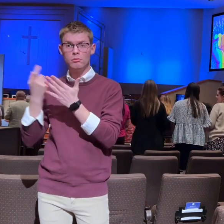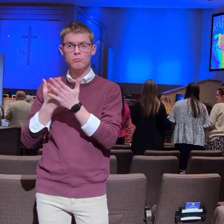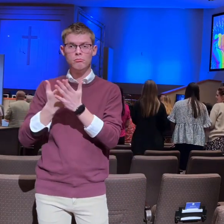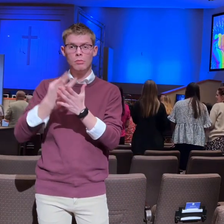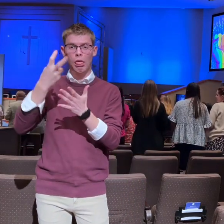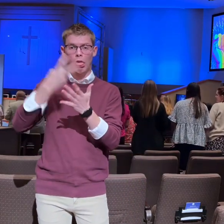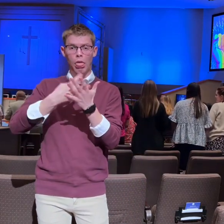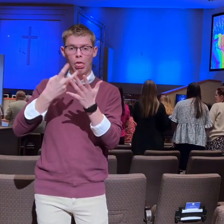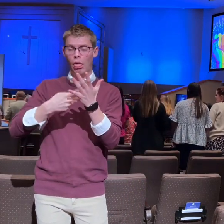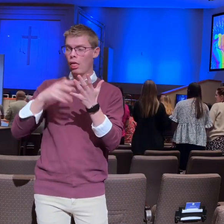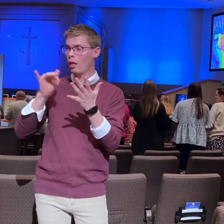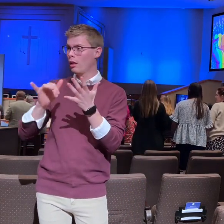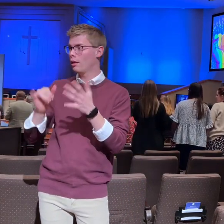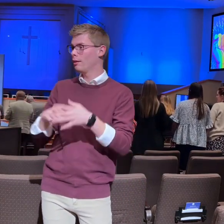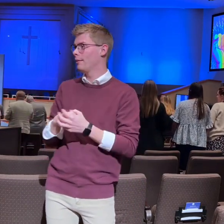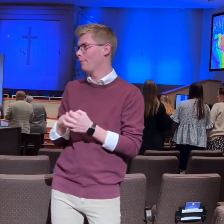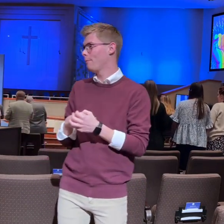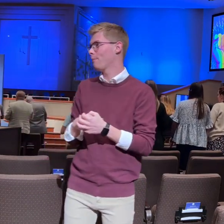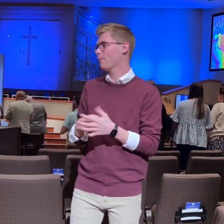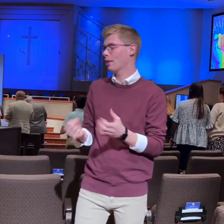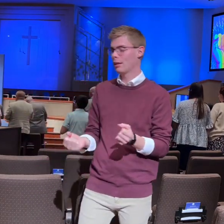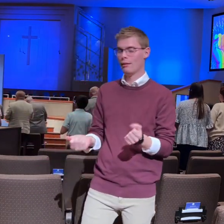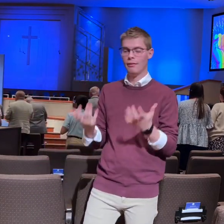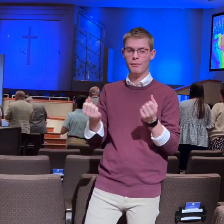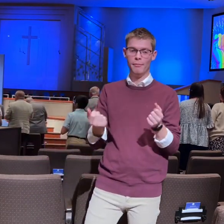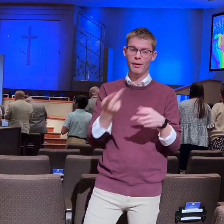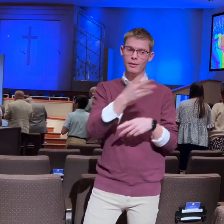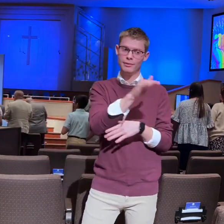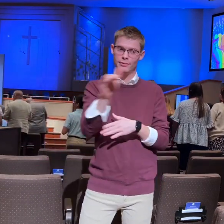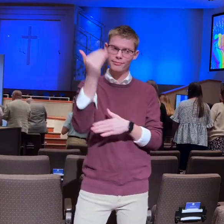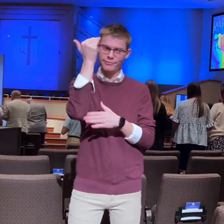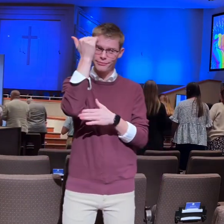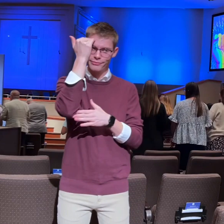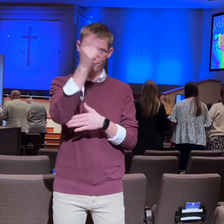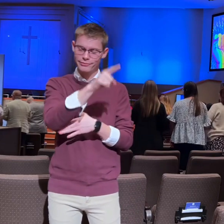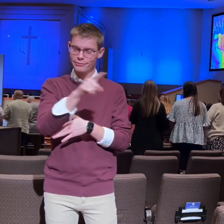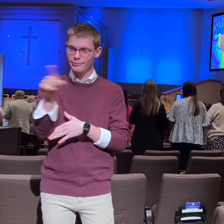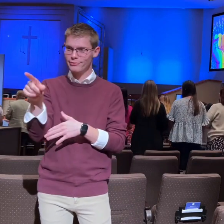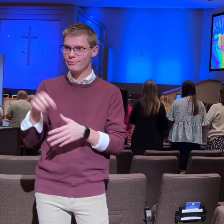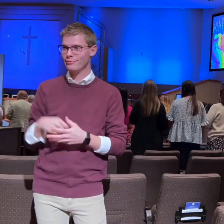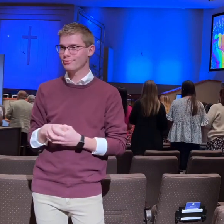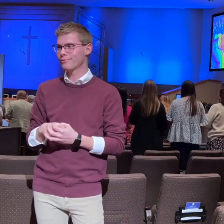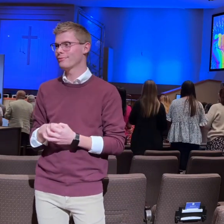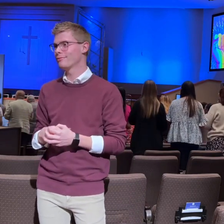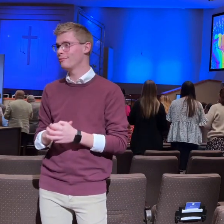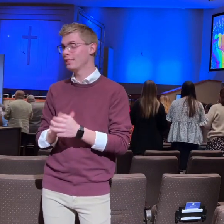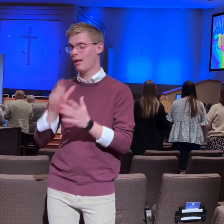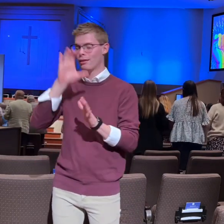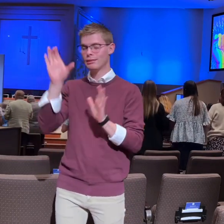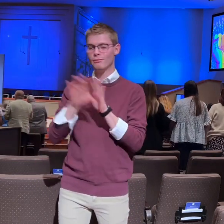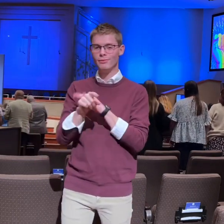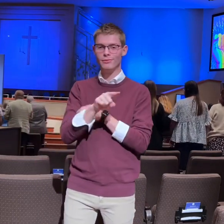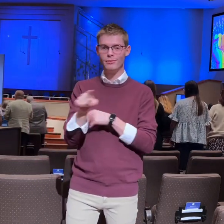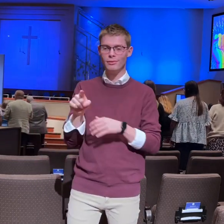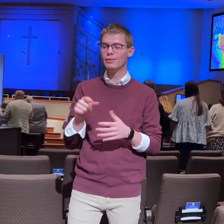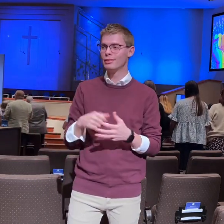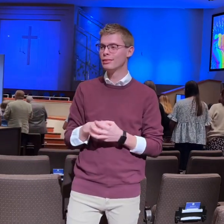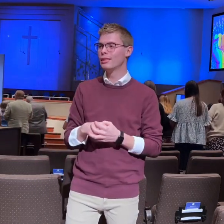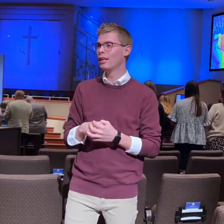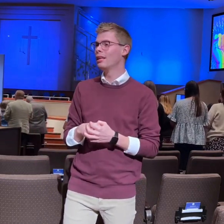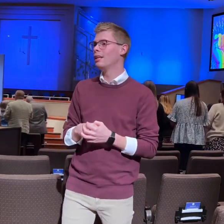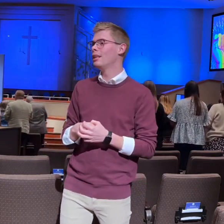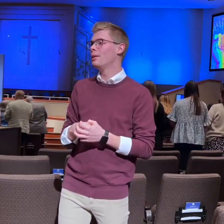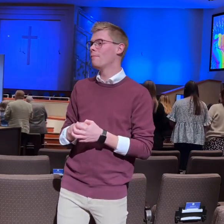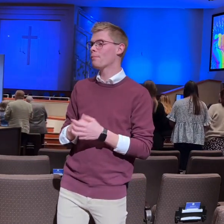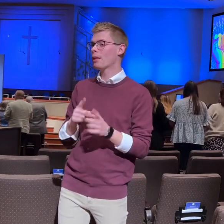already buying into the Antichrist plan, but go ahead and you can take a picture of the QR code if you want to. But The Woke